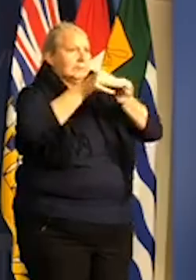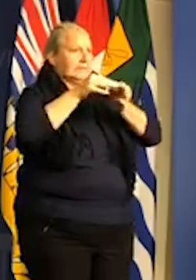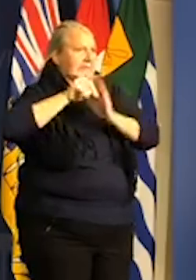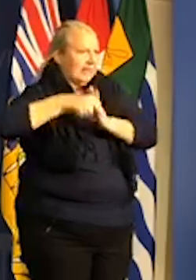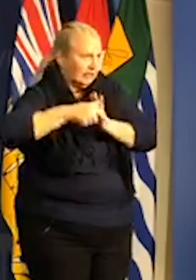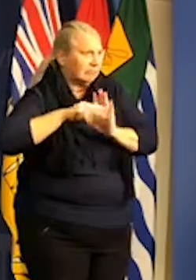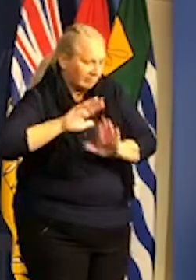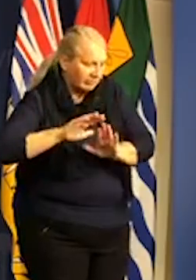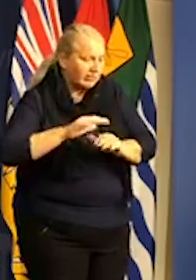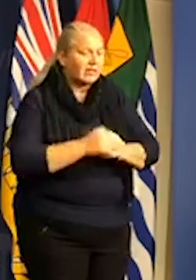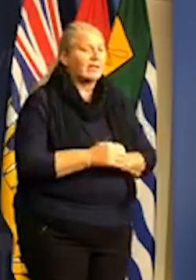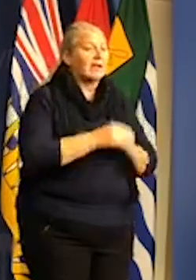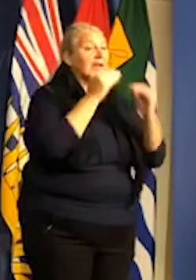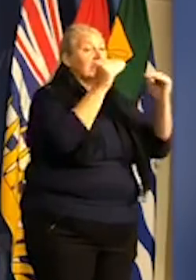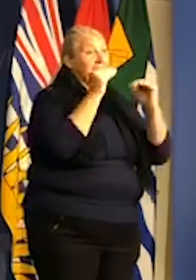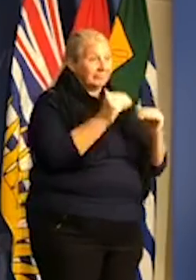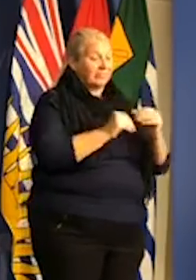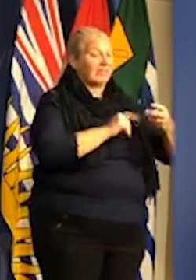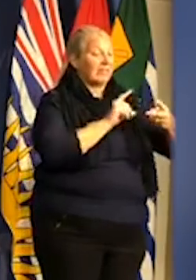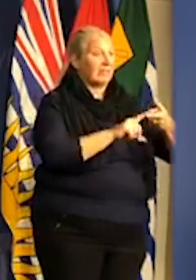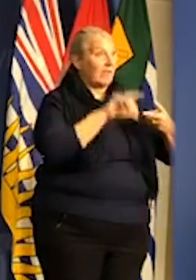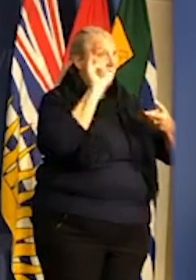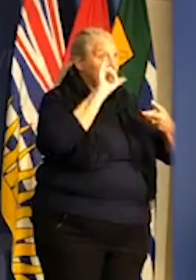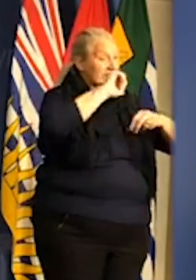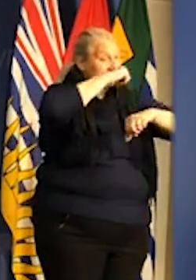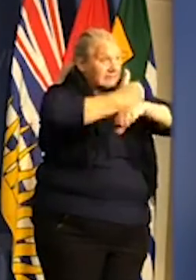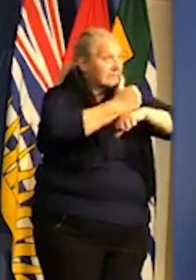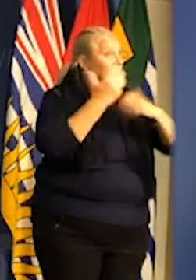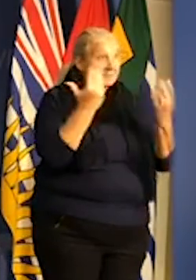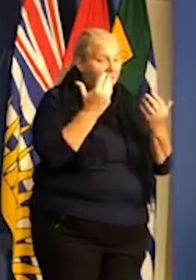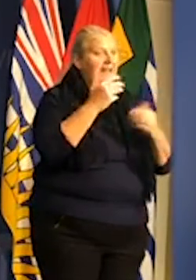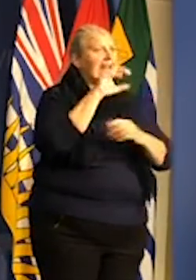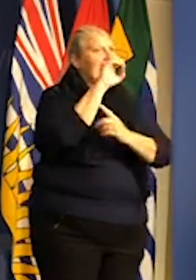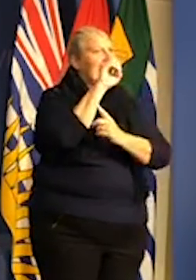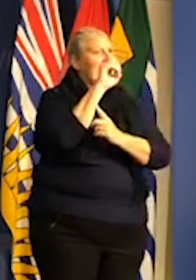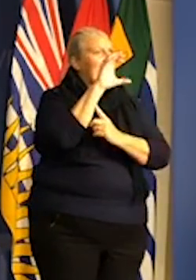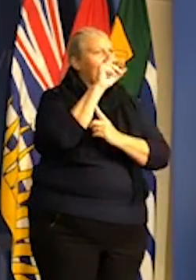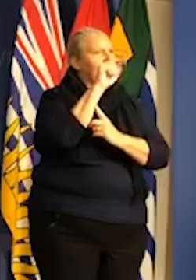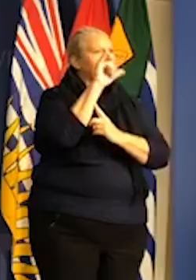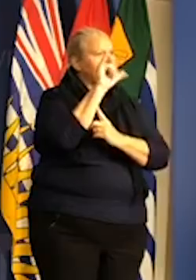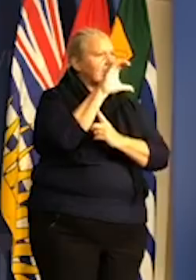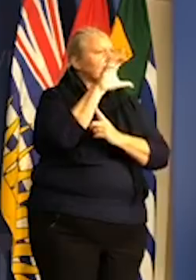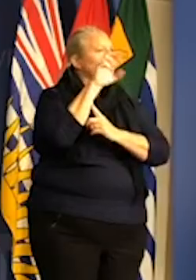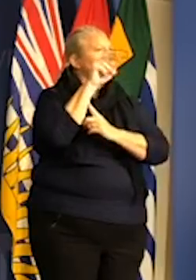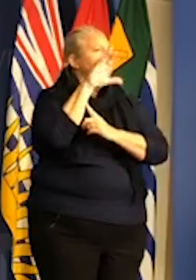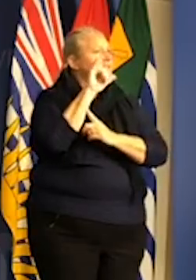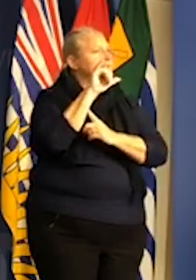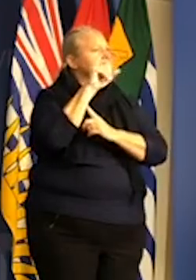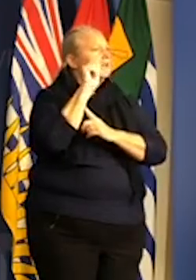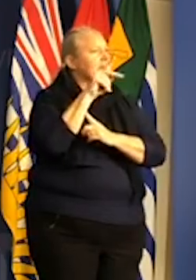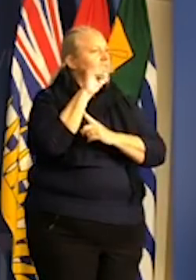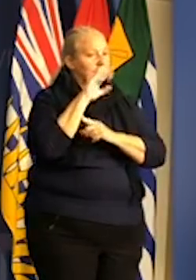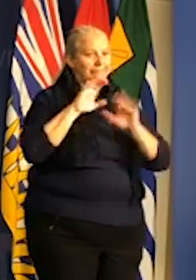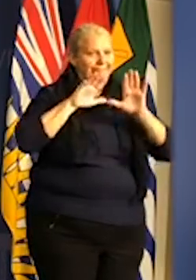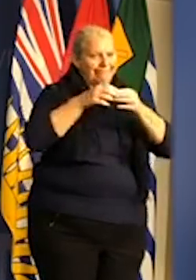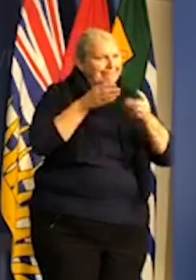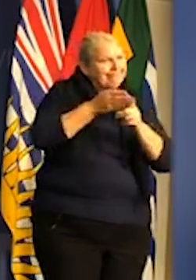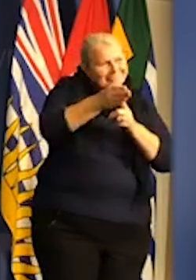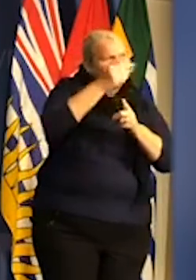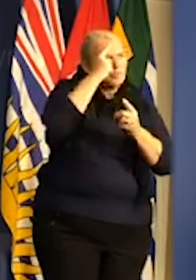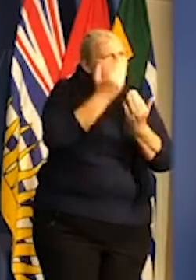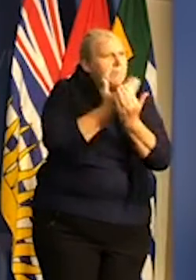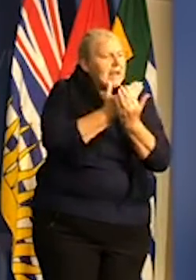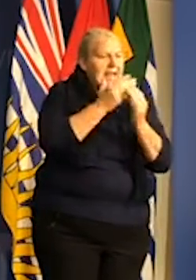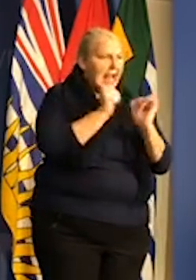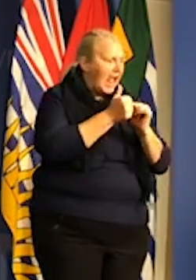announcing today the formation of an economic recovery task force. I've spoken with the Vancouver Board of Trade, local BIAs, and staff